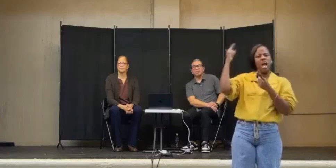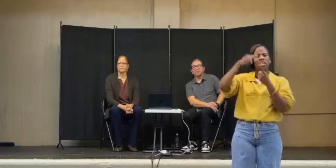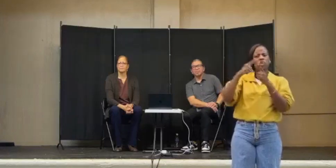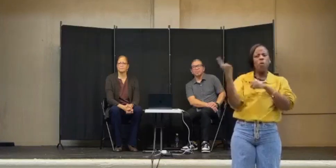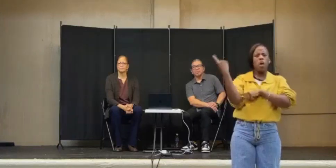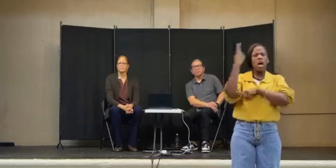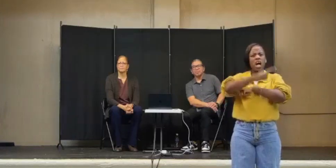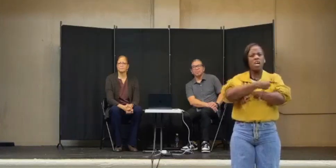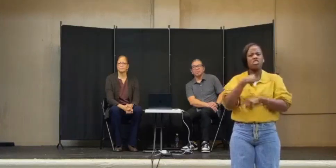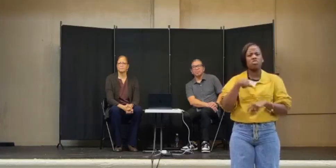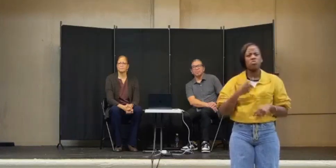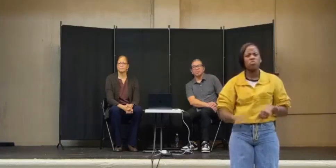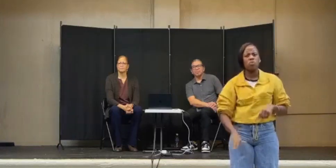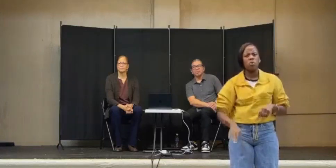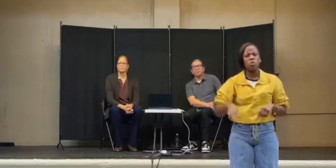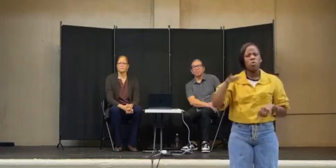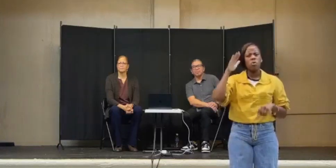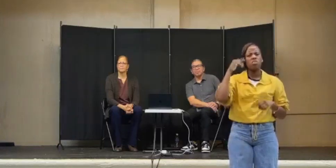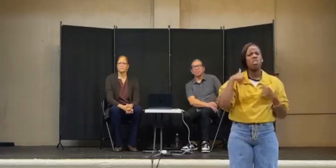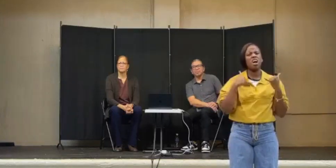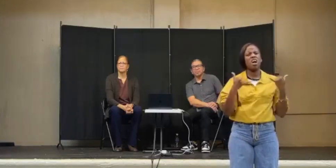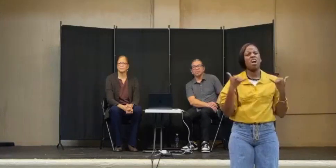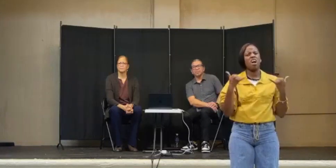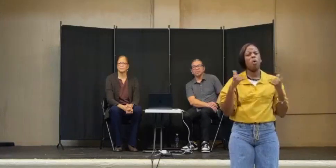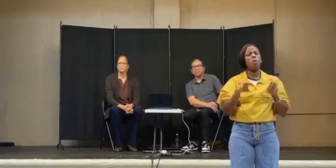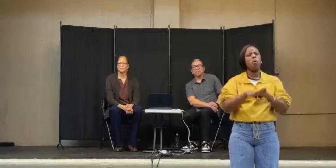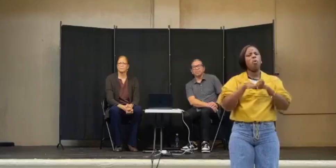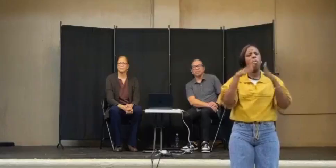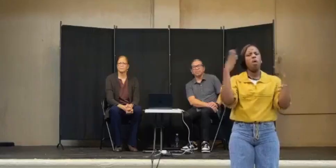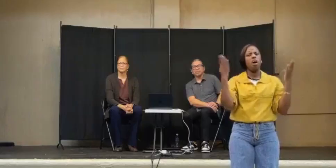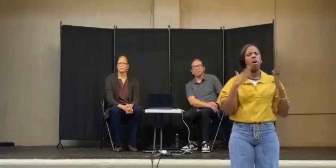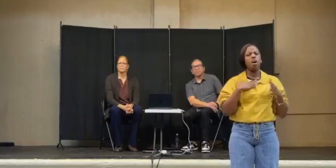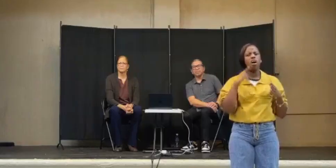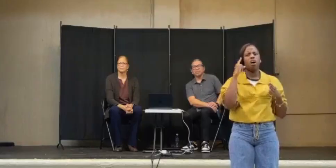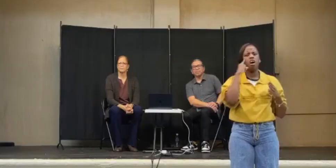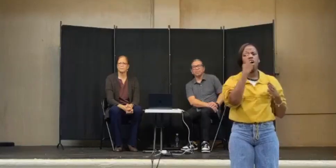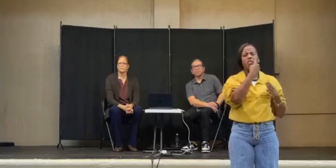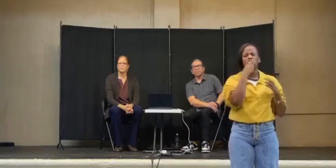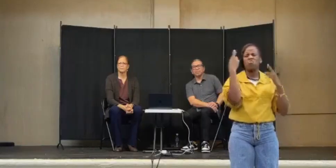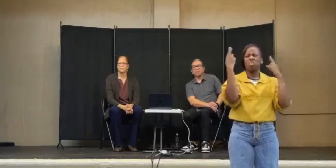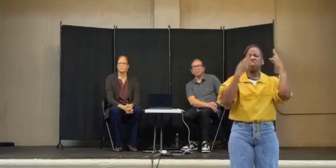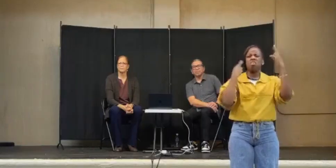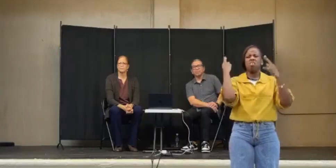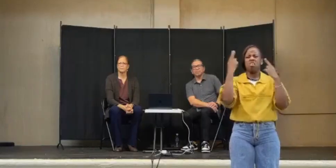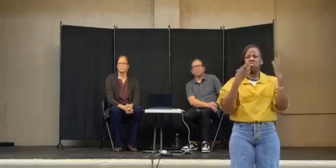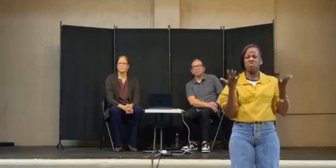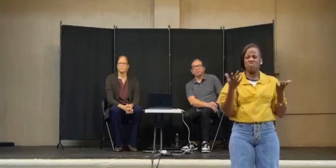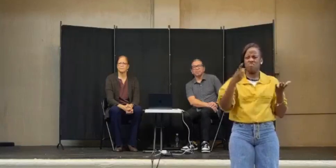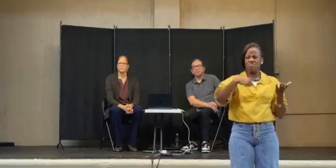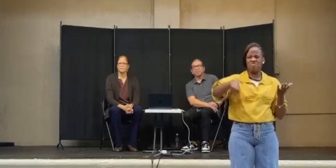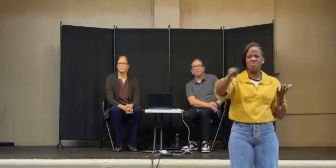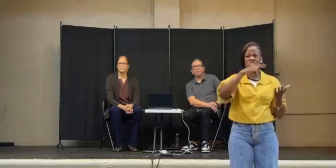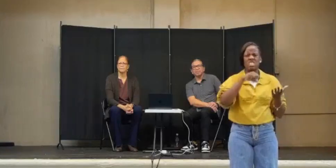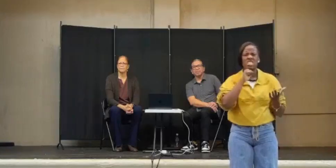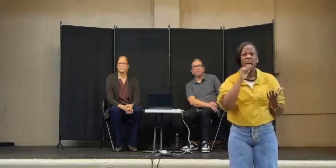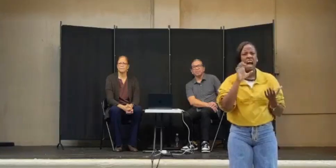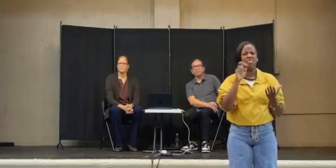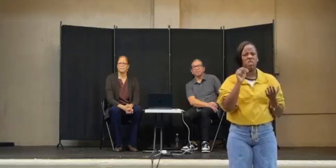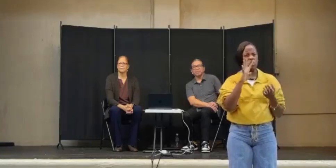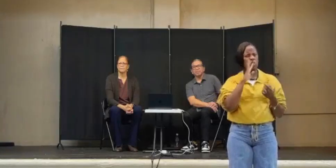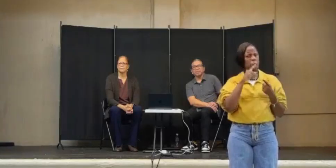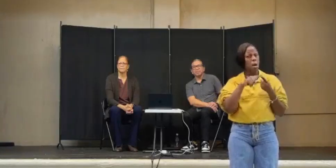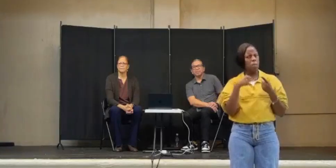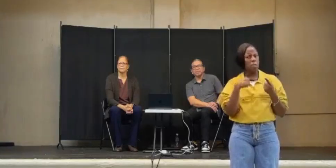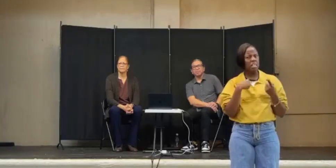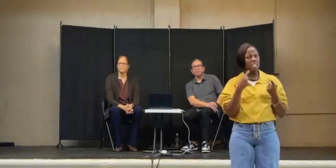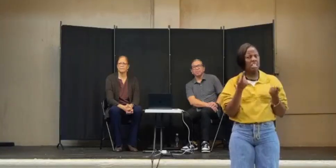family and that they loved me. But until one day when I was younger, and I feel like I really opened my eyes